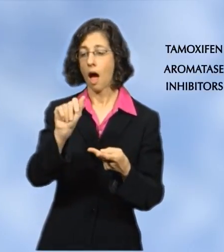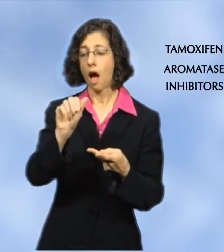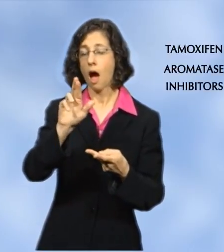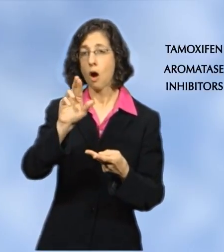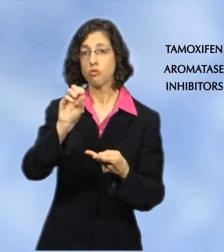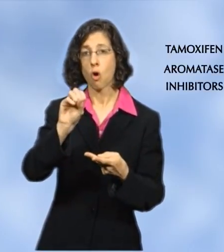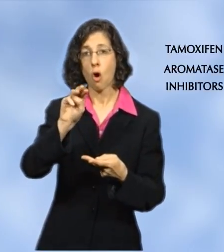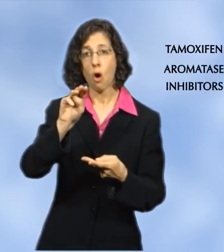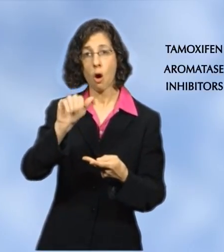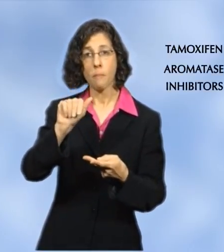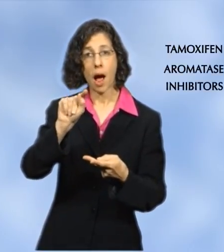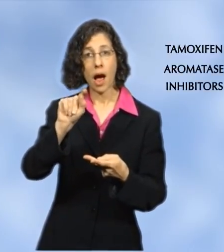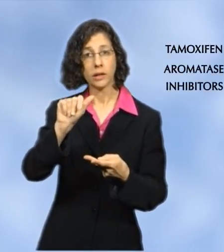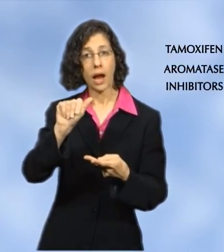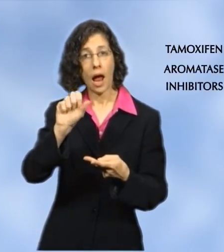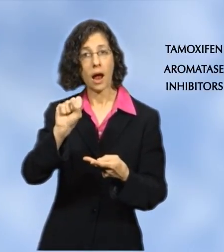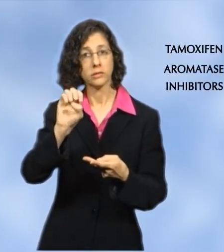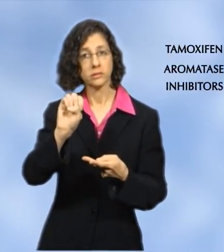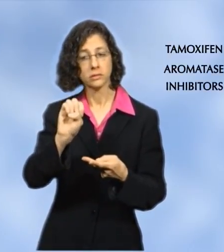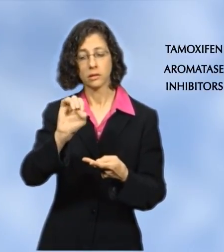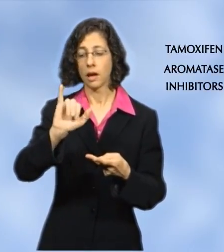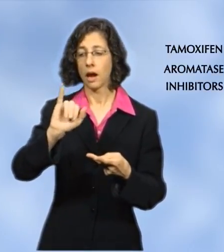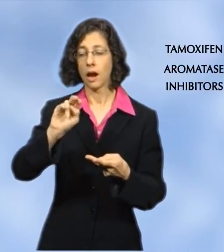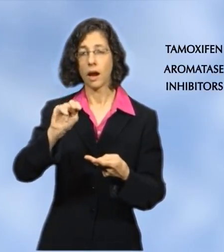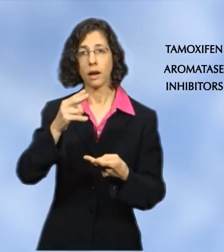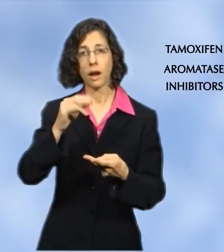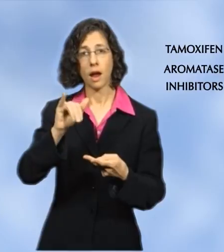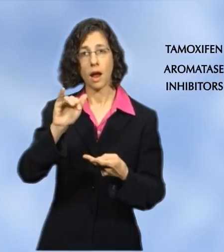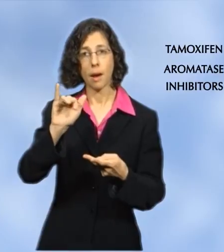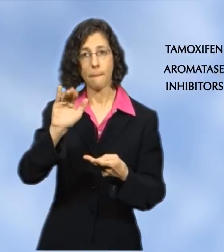or aromatase inhibitors,